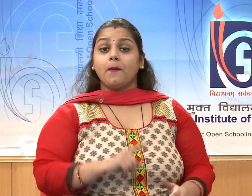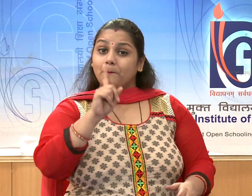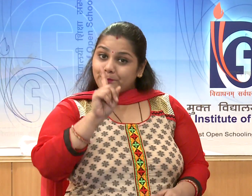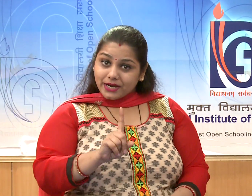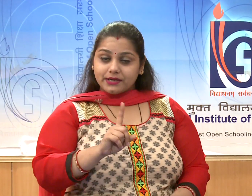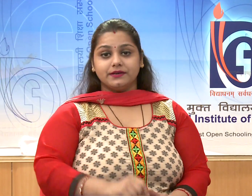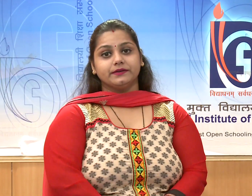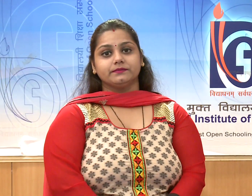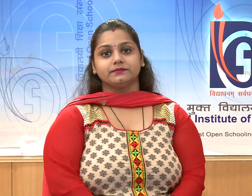However,